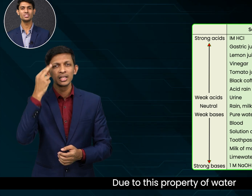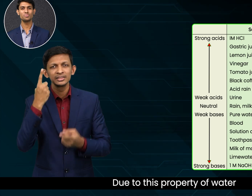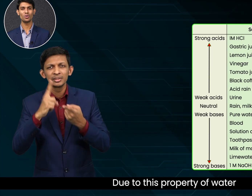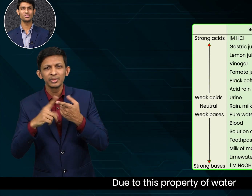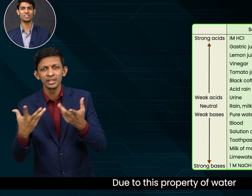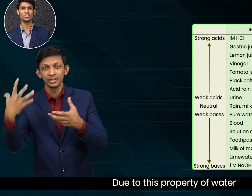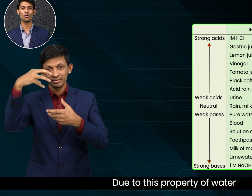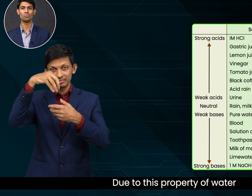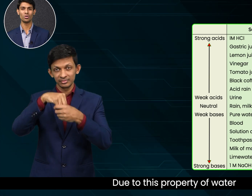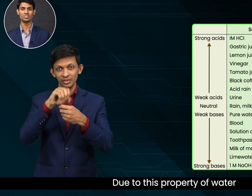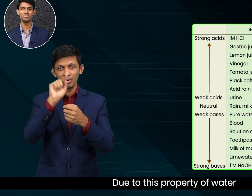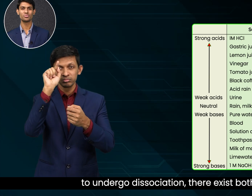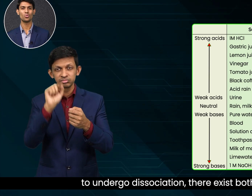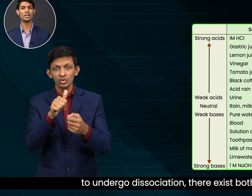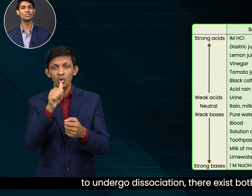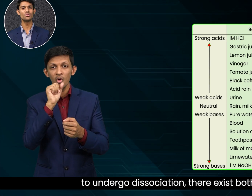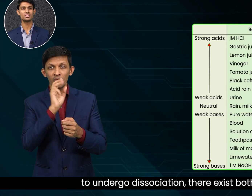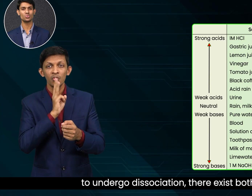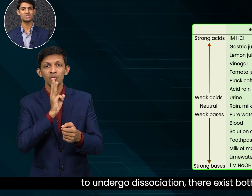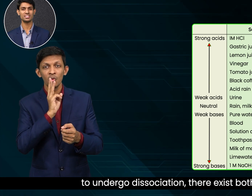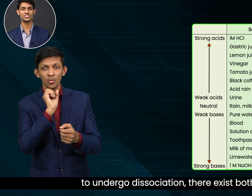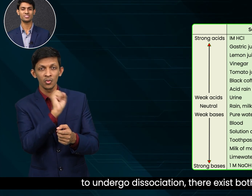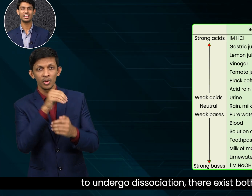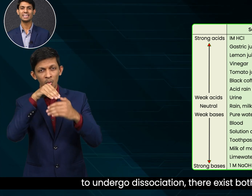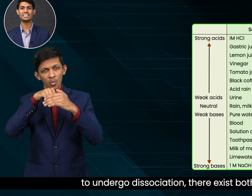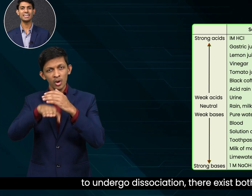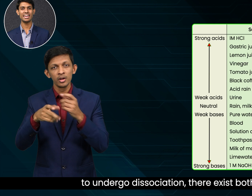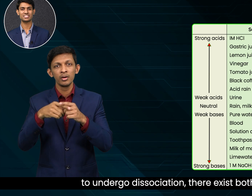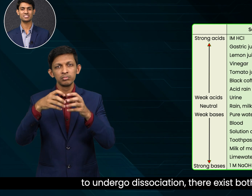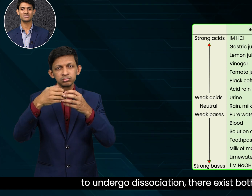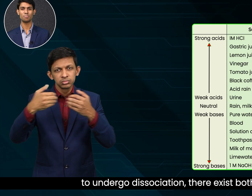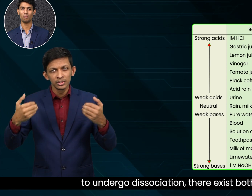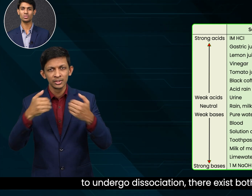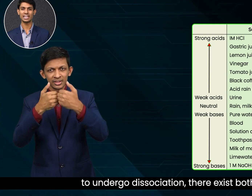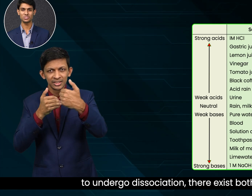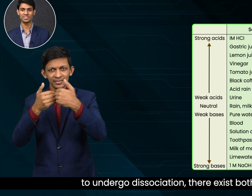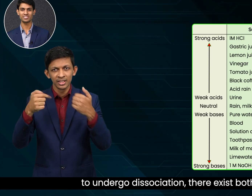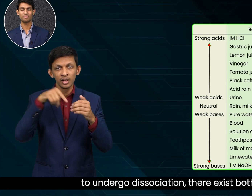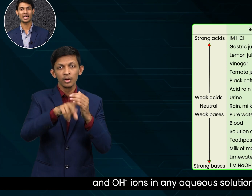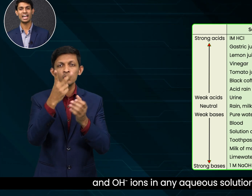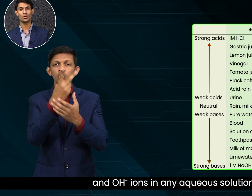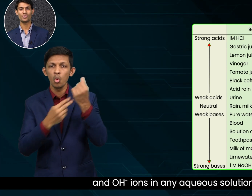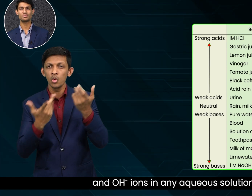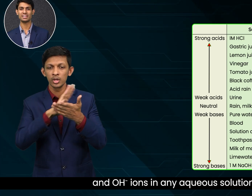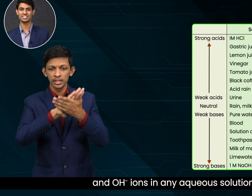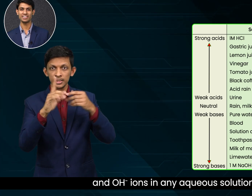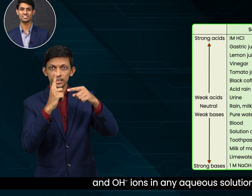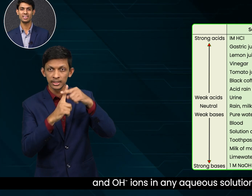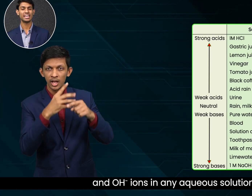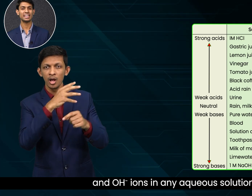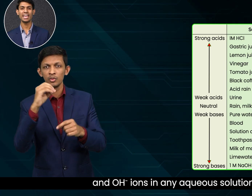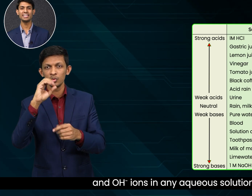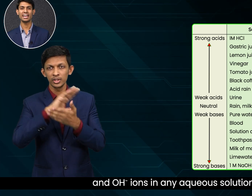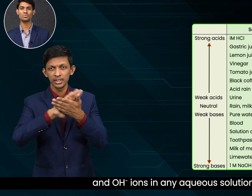Due to this property of water to undergo dissociation, there exists both H plus and OH minus